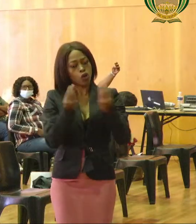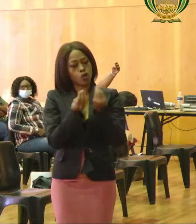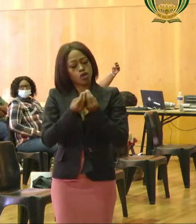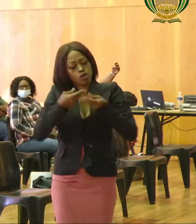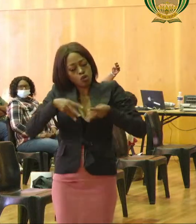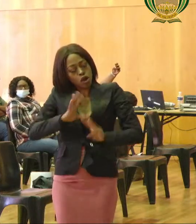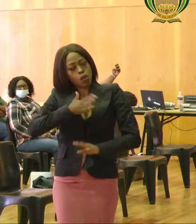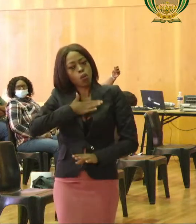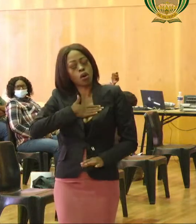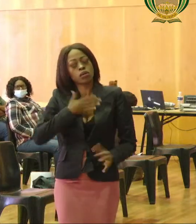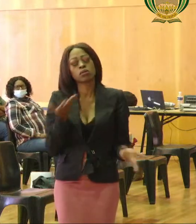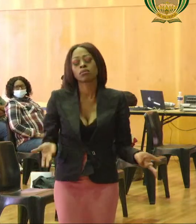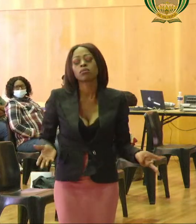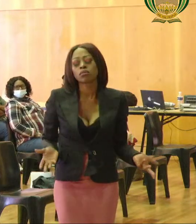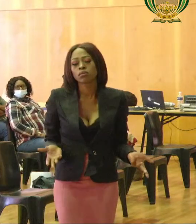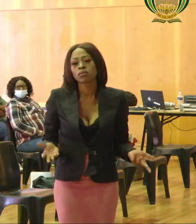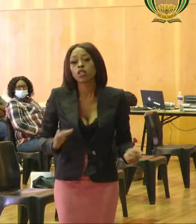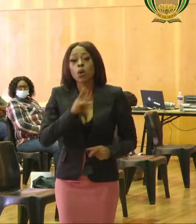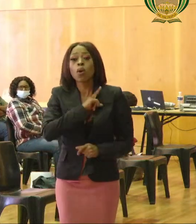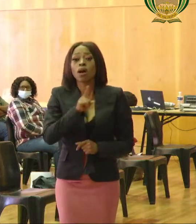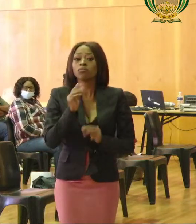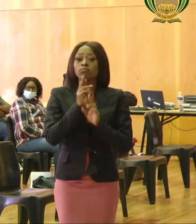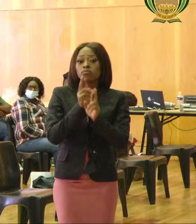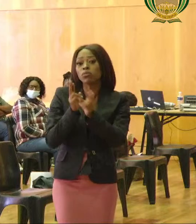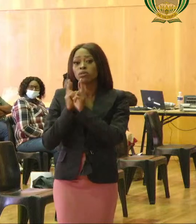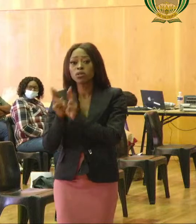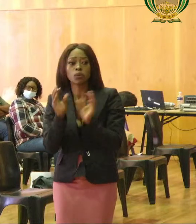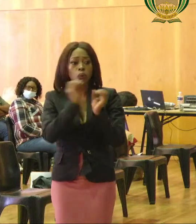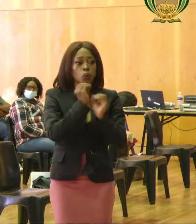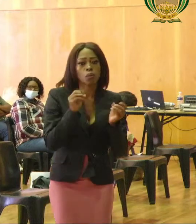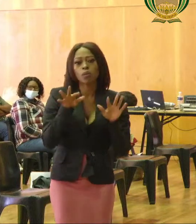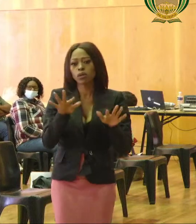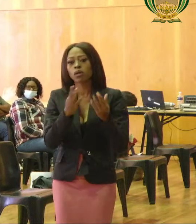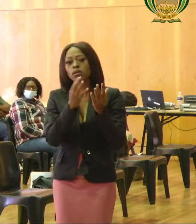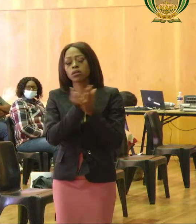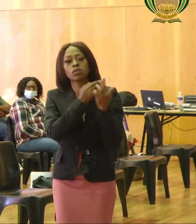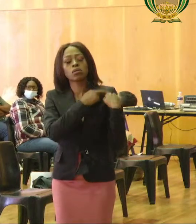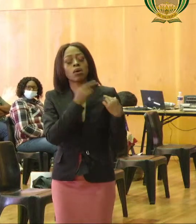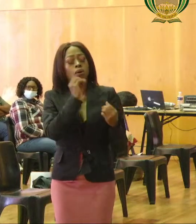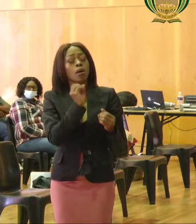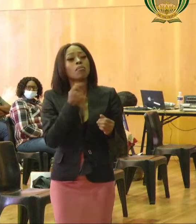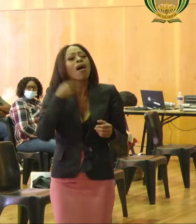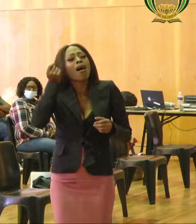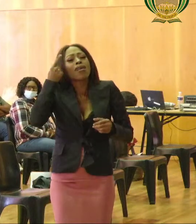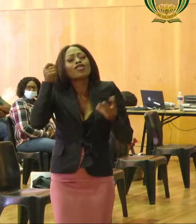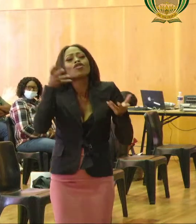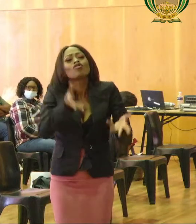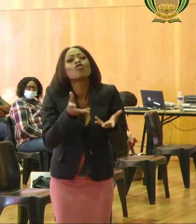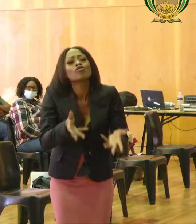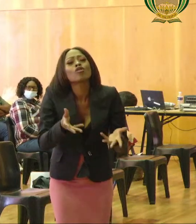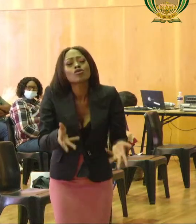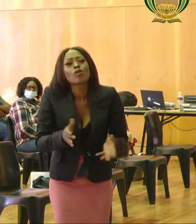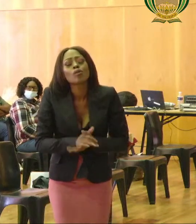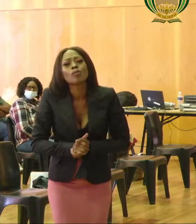ngehlobo ufuna ngalo. Because abazo-report abazo-account abantwini ndinayo i-understanding yaloo nto leyo.